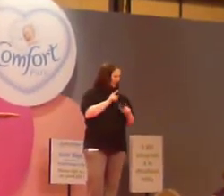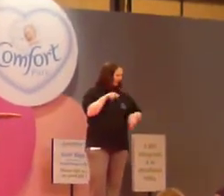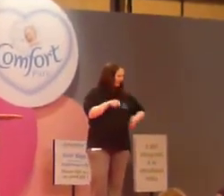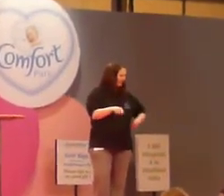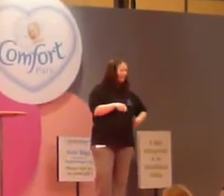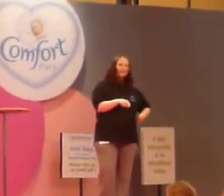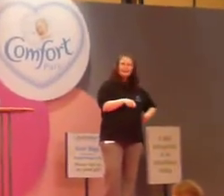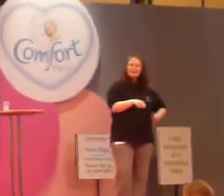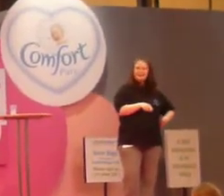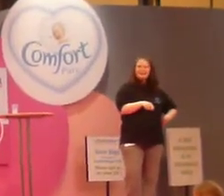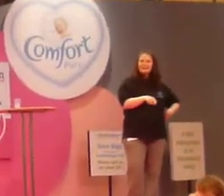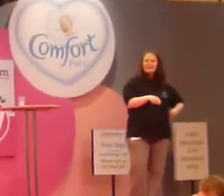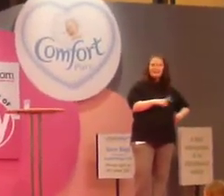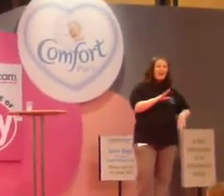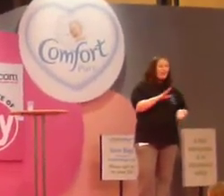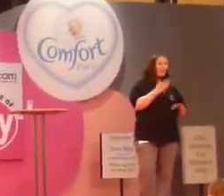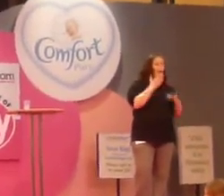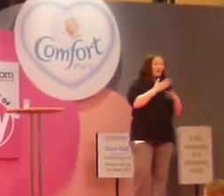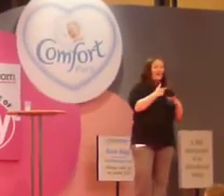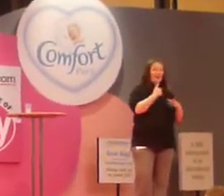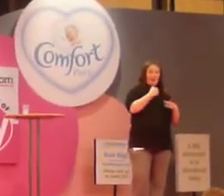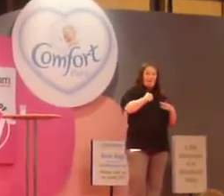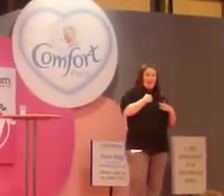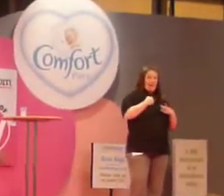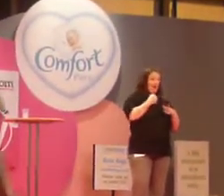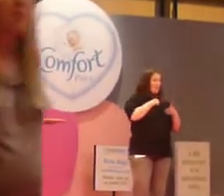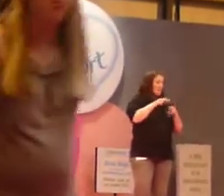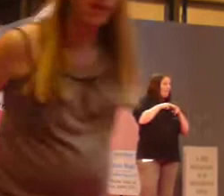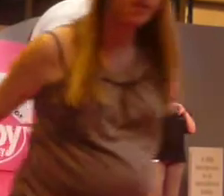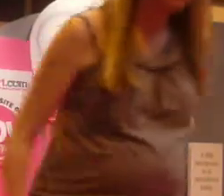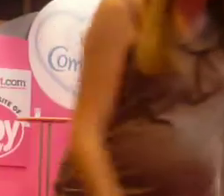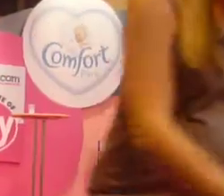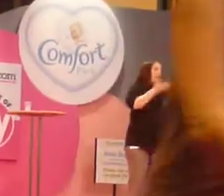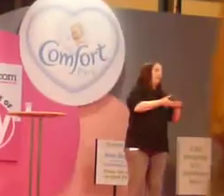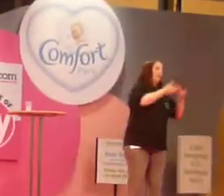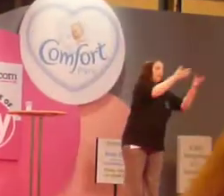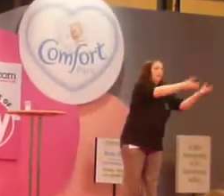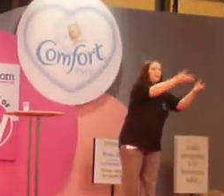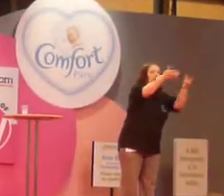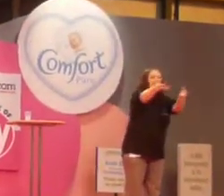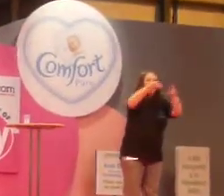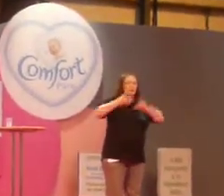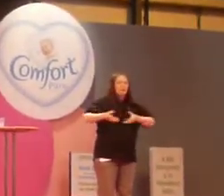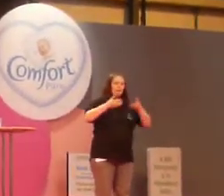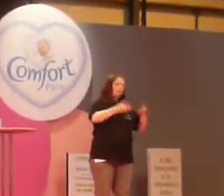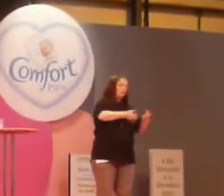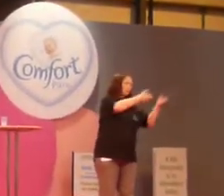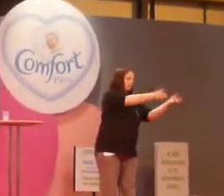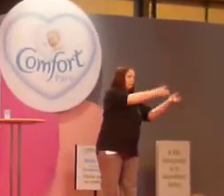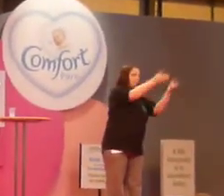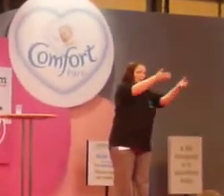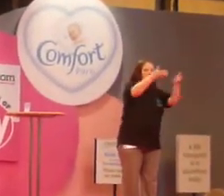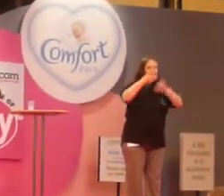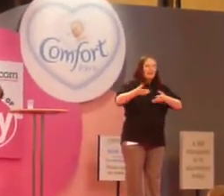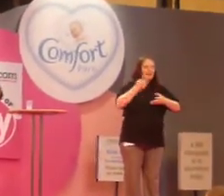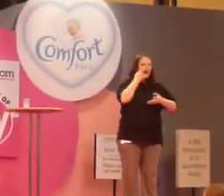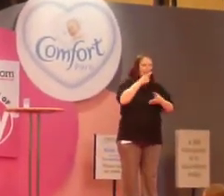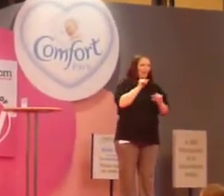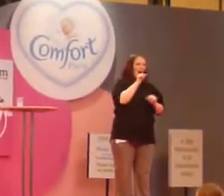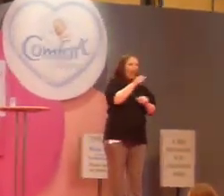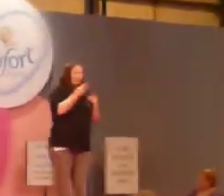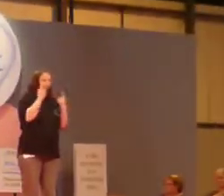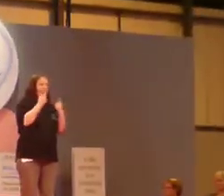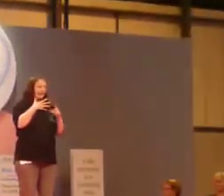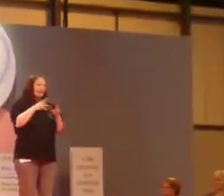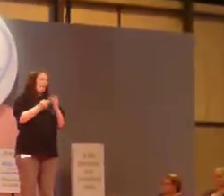and the in-laws were just passing this baby round, trying to keep it, arms by the end of it. Oh, I need another holiday after the